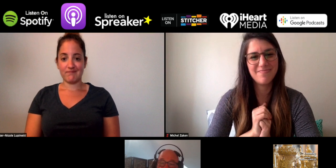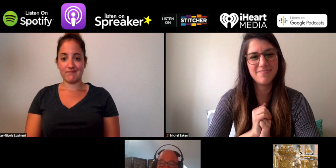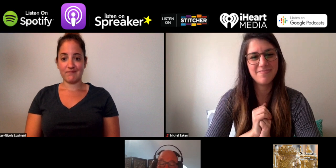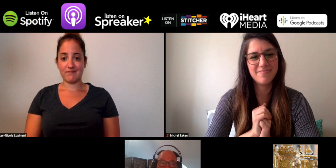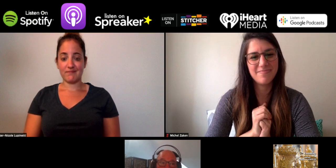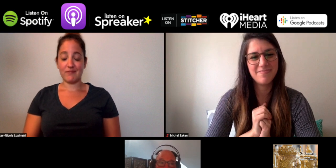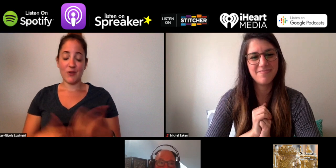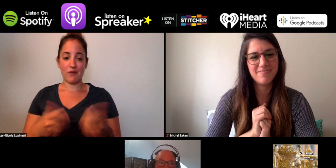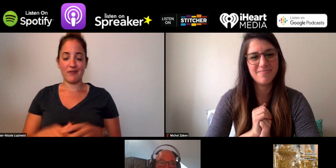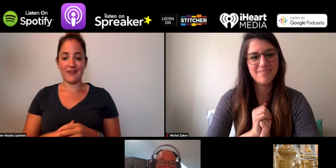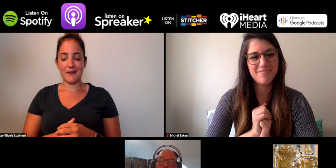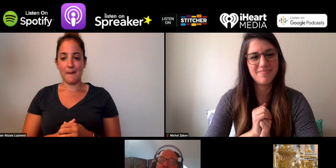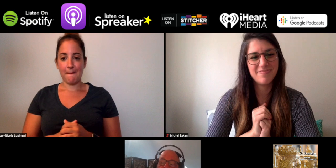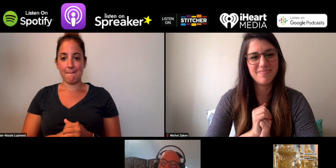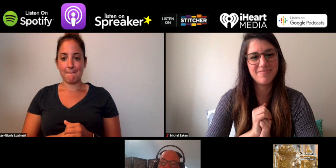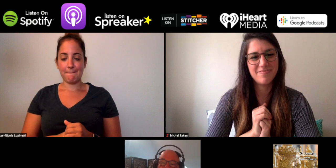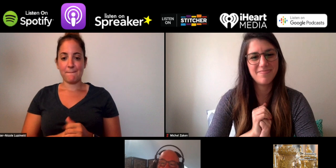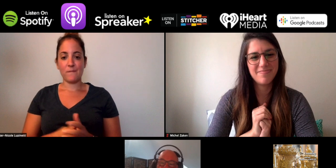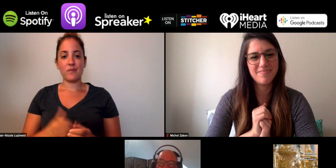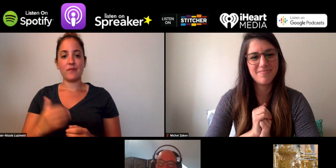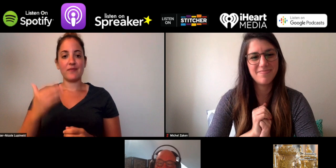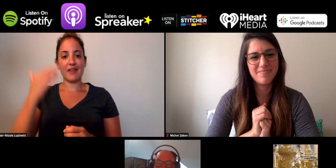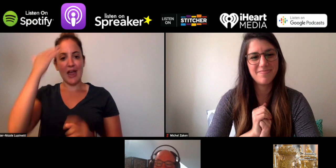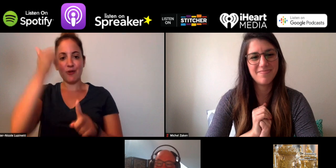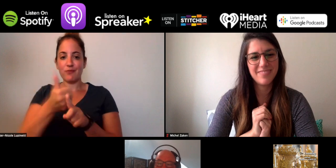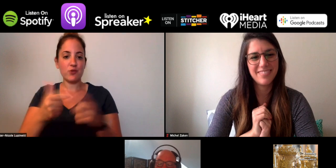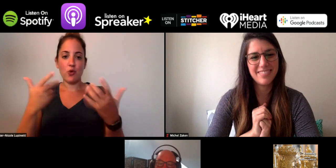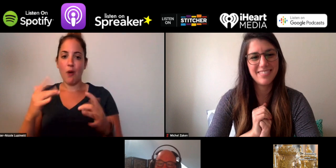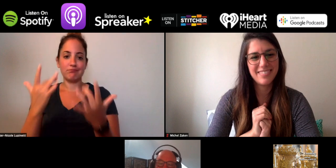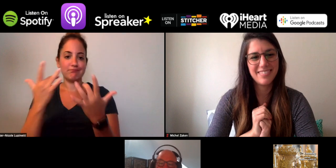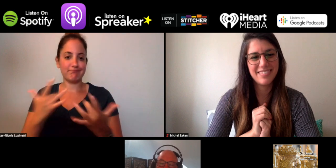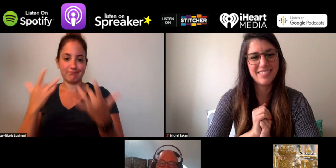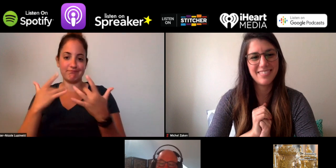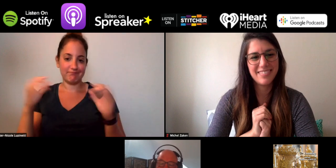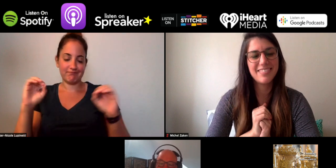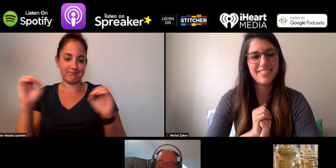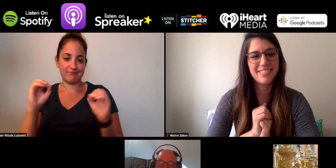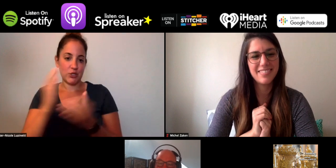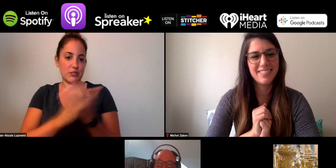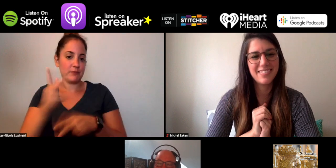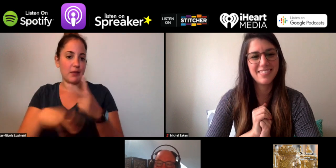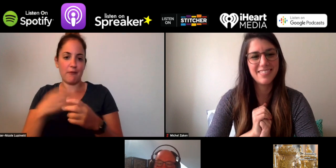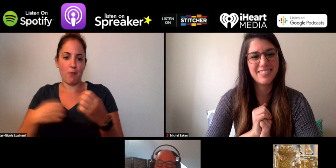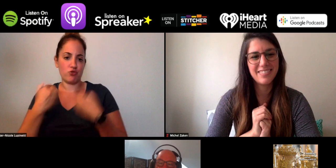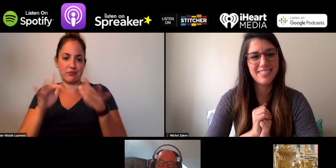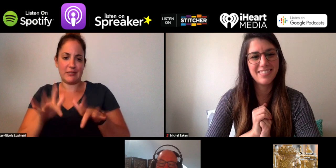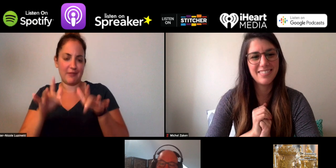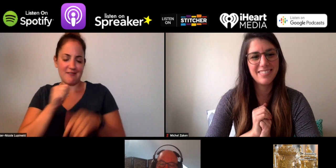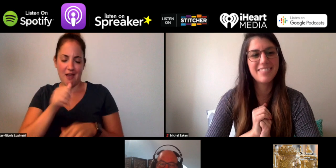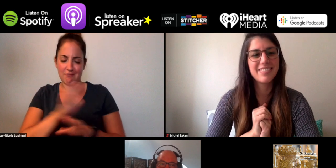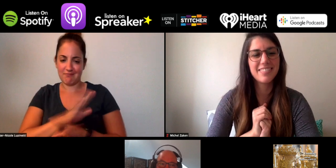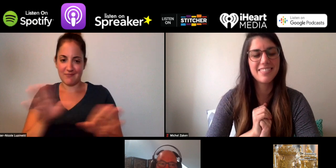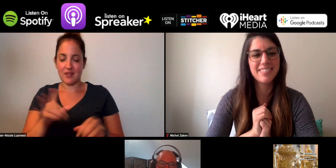I hope it's not, I know that you're not looking for some kind of emotional sympathy. I think that